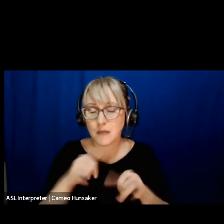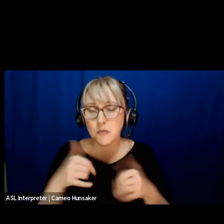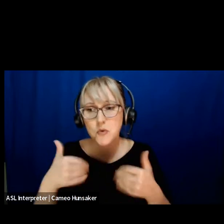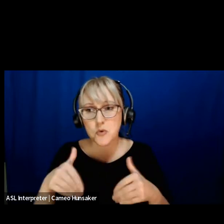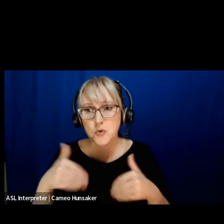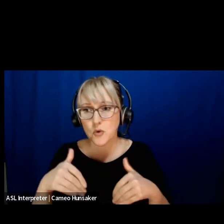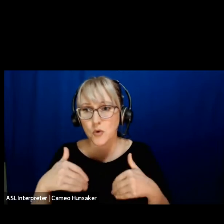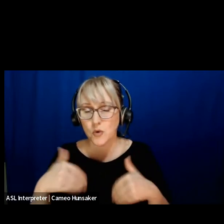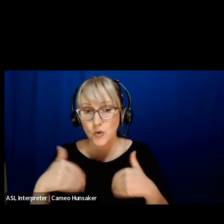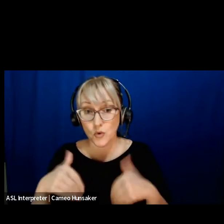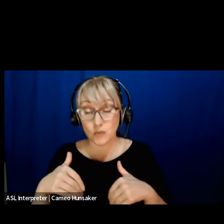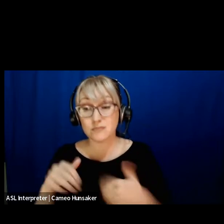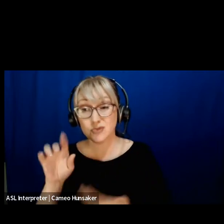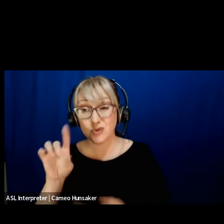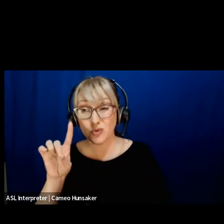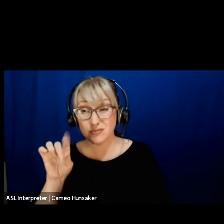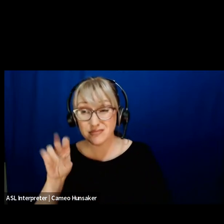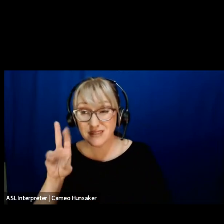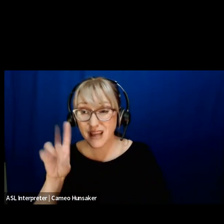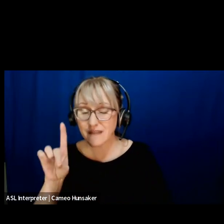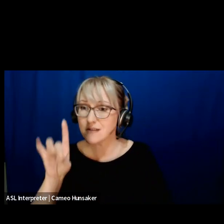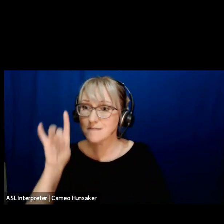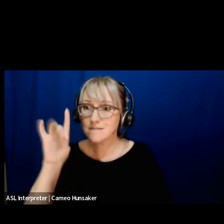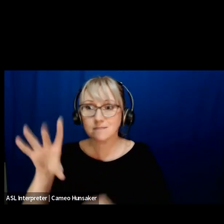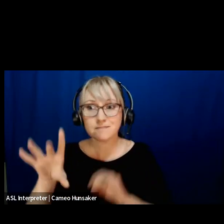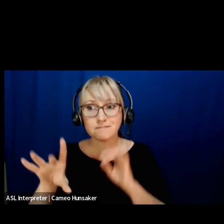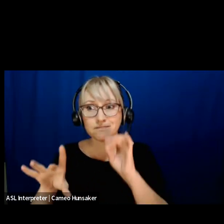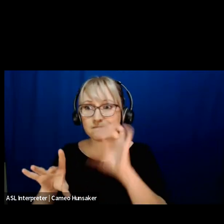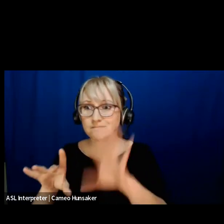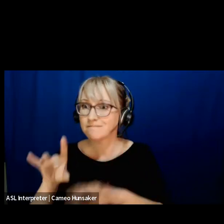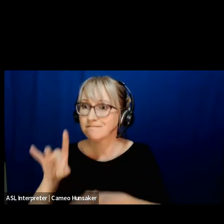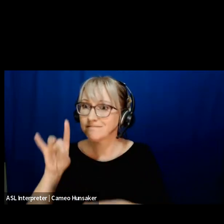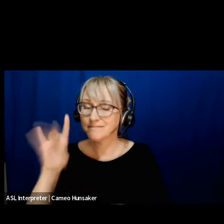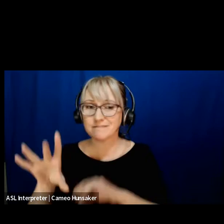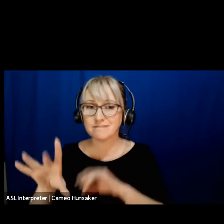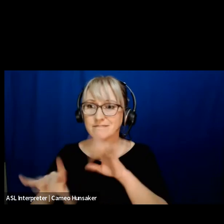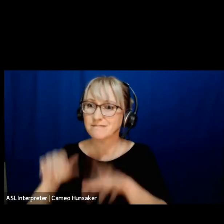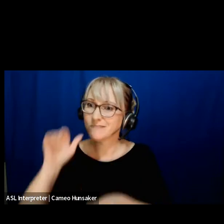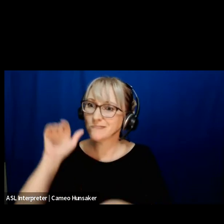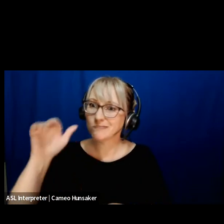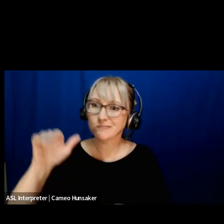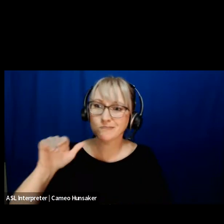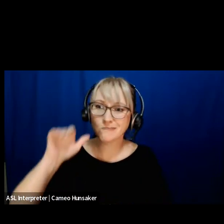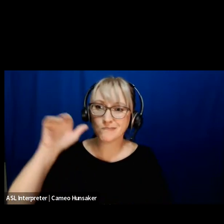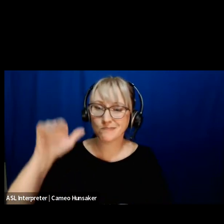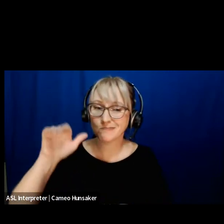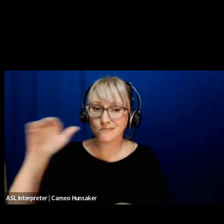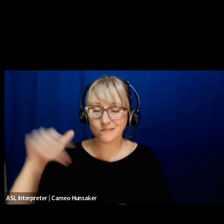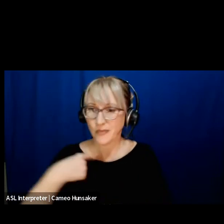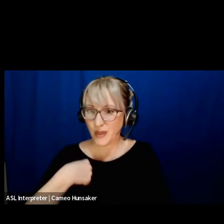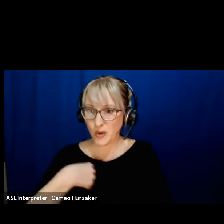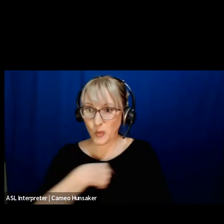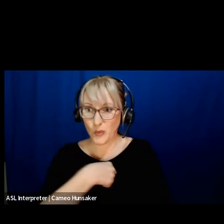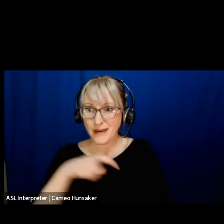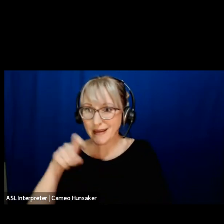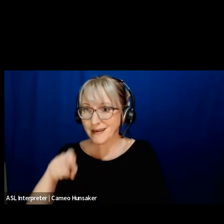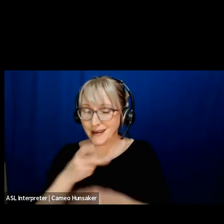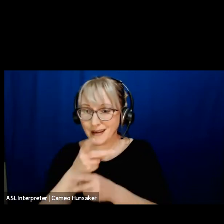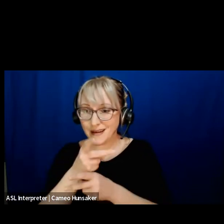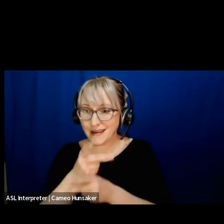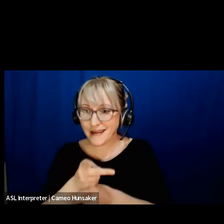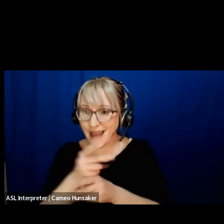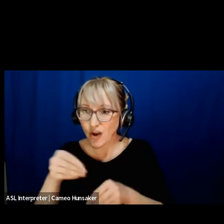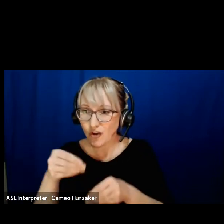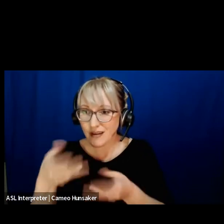And so David just kept sounding the horn that we needed caregiving support. And from